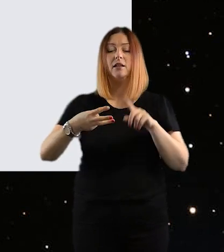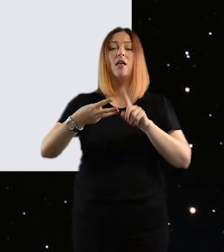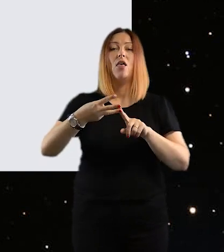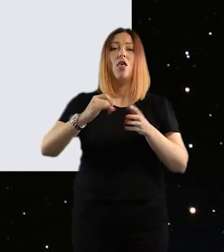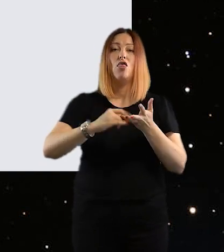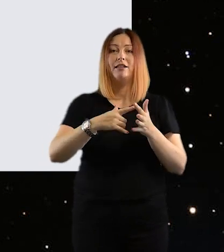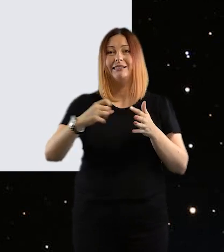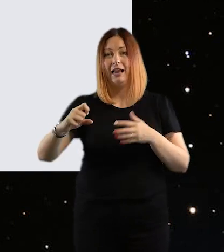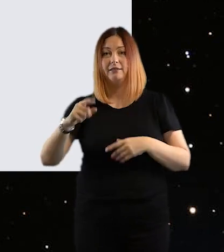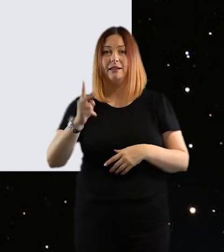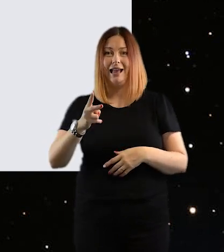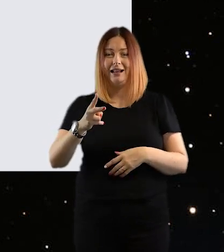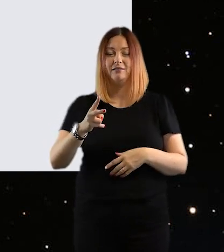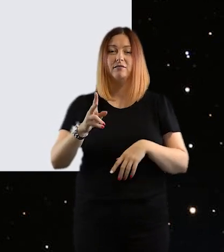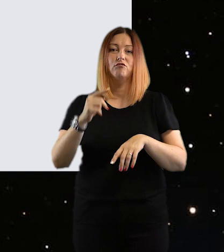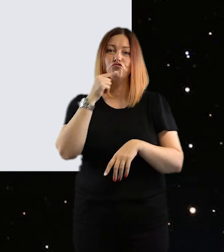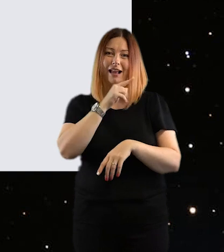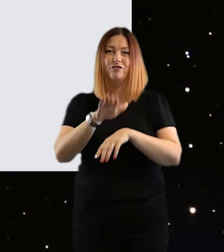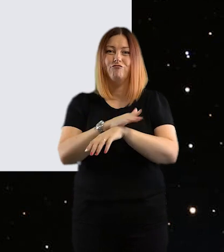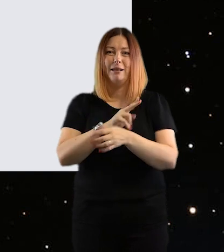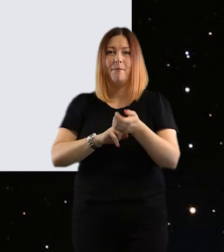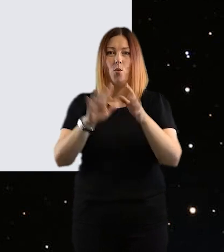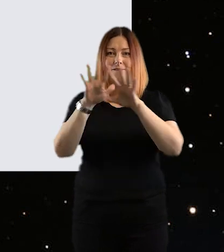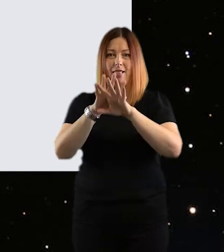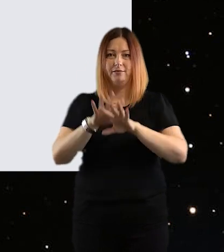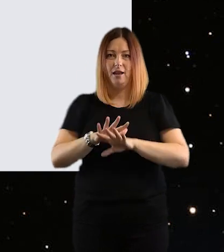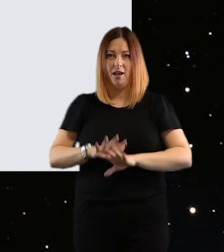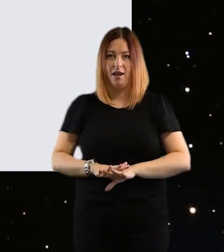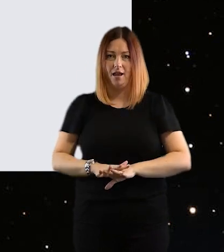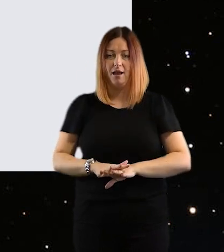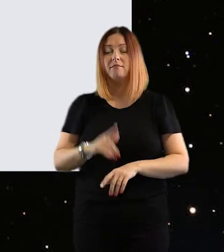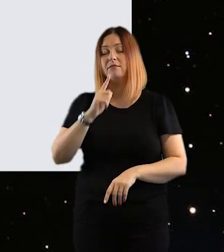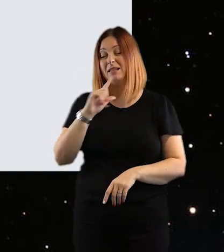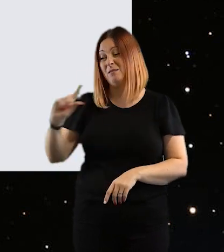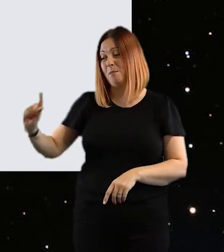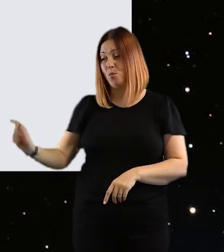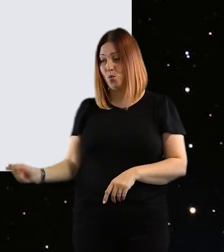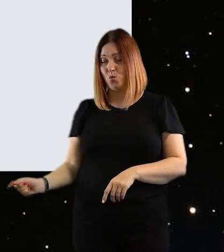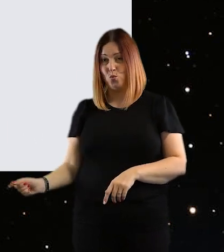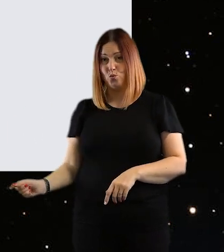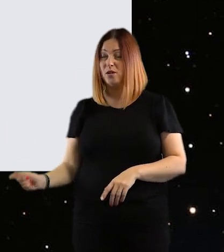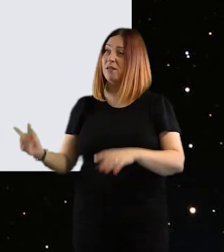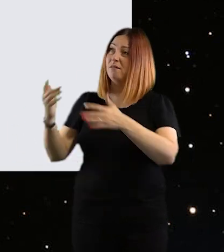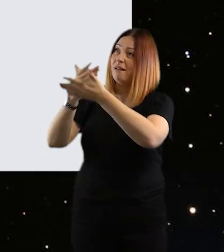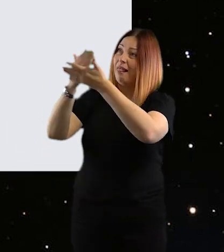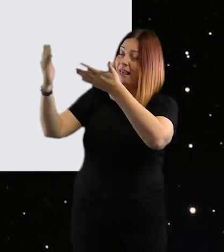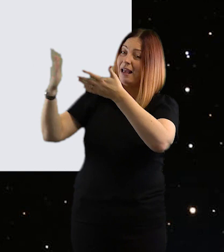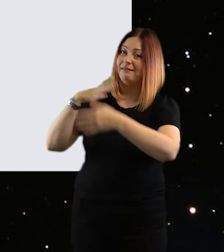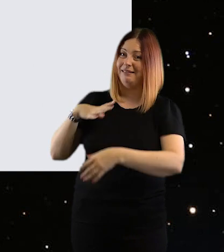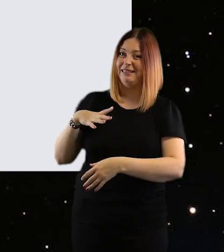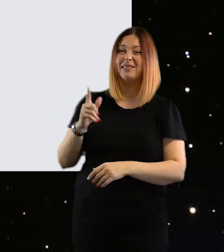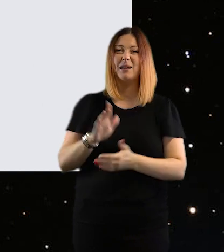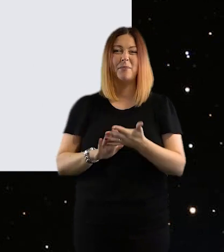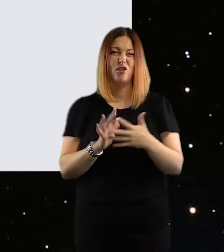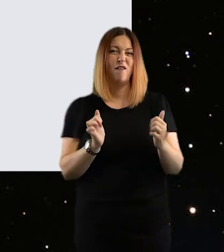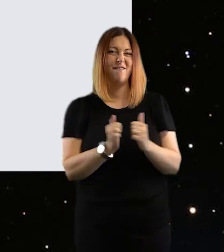seconds in the blue filter. It's saying that the moon needs to be down and the seeing needs to be good. It's confirming what we've already entered. But this